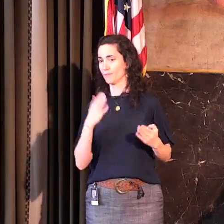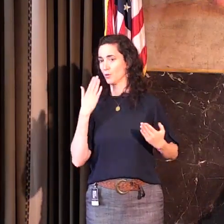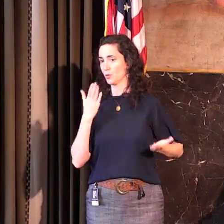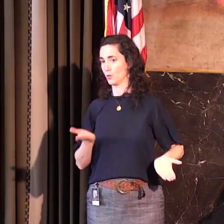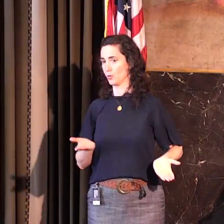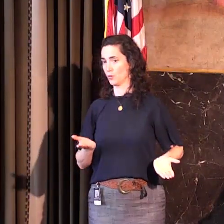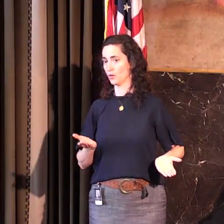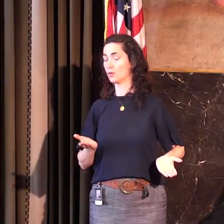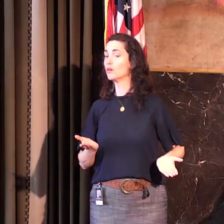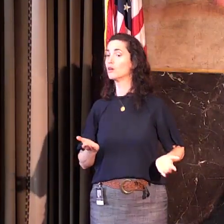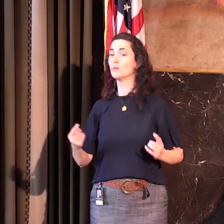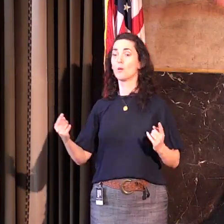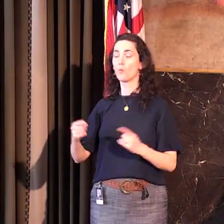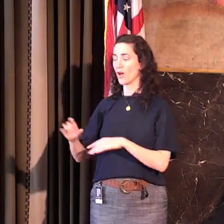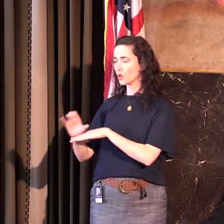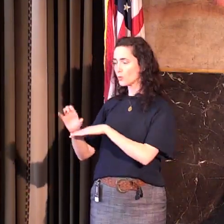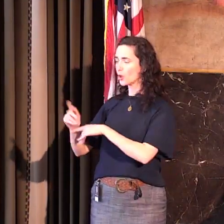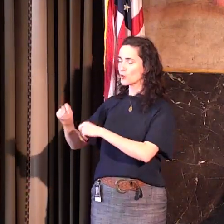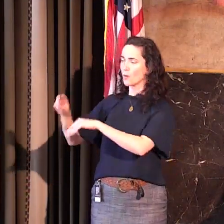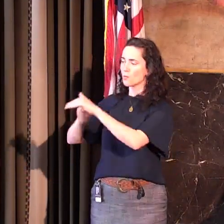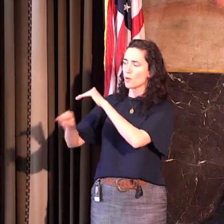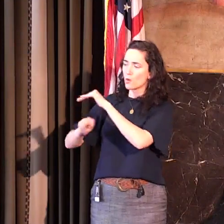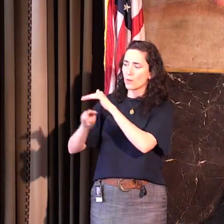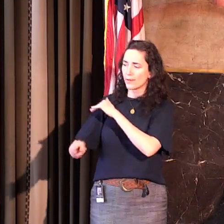modeling is all over the place, and